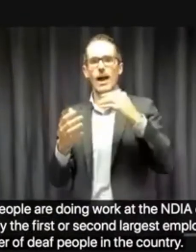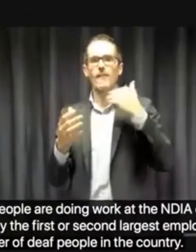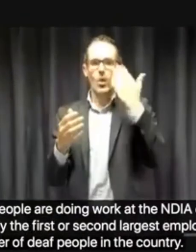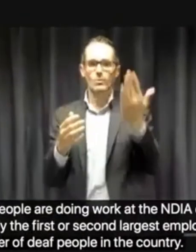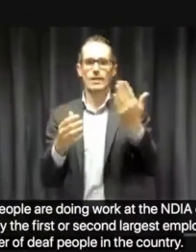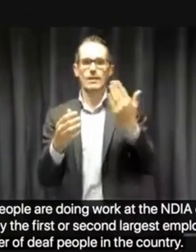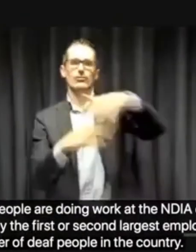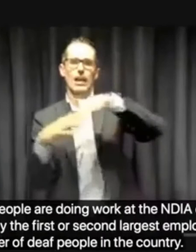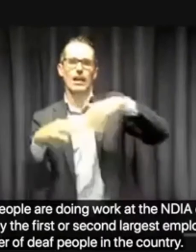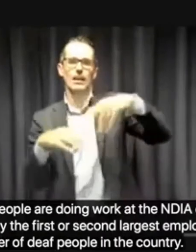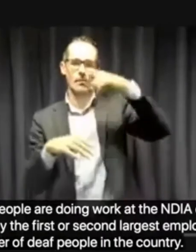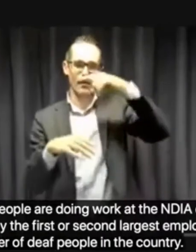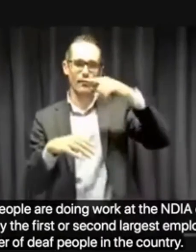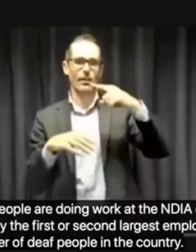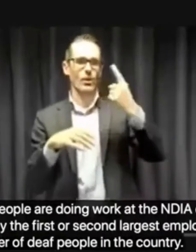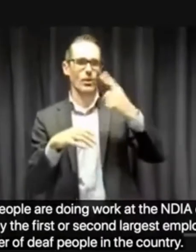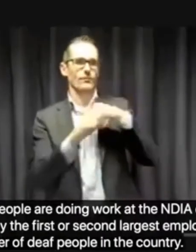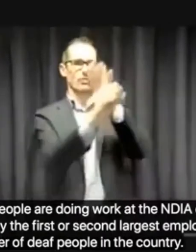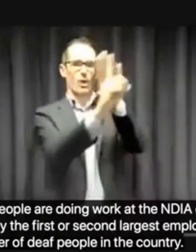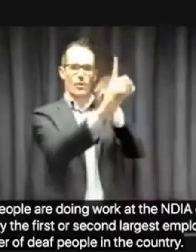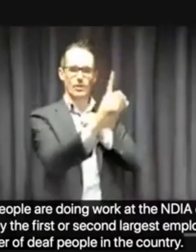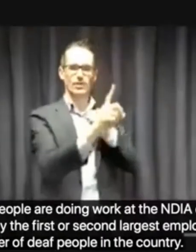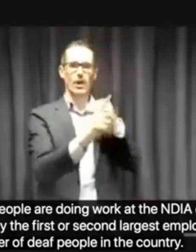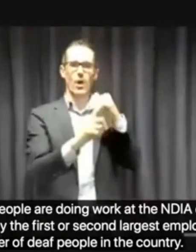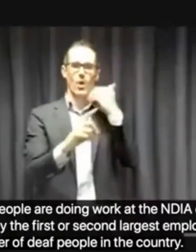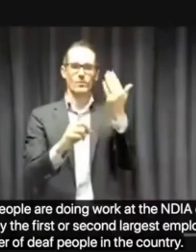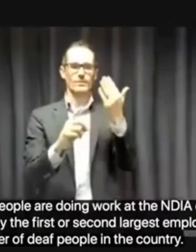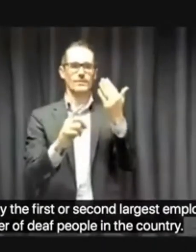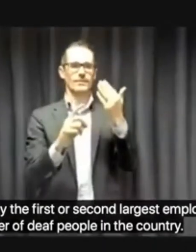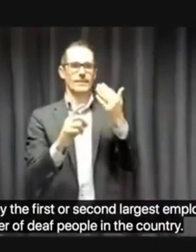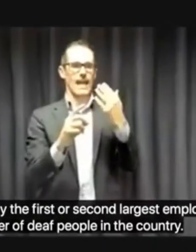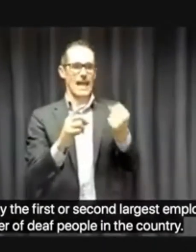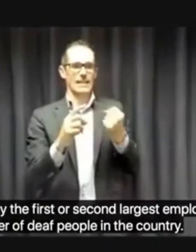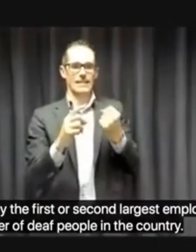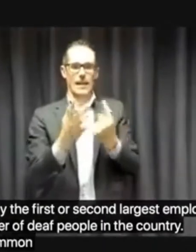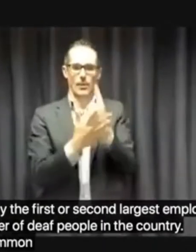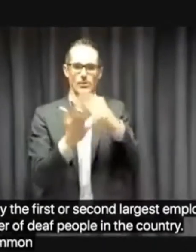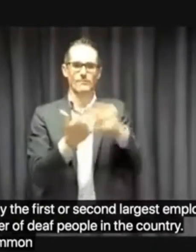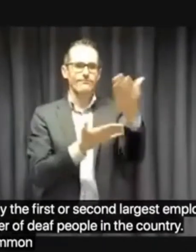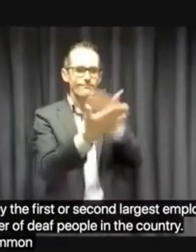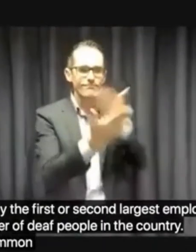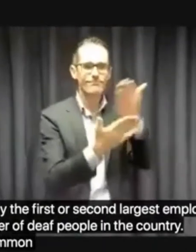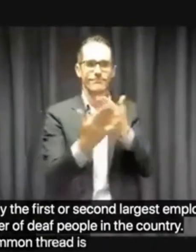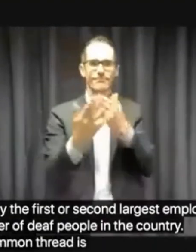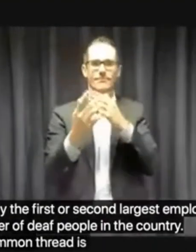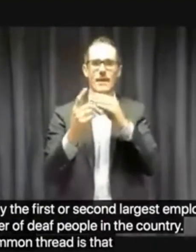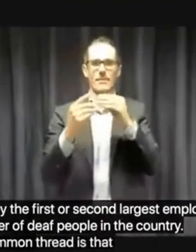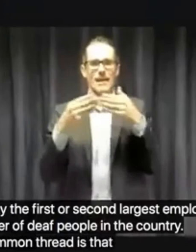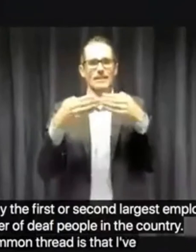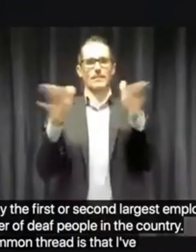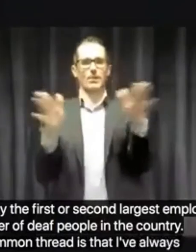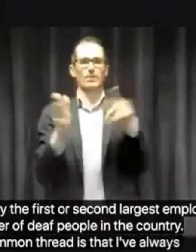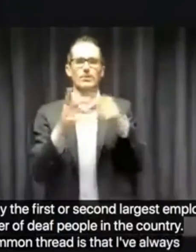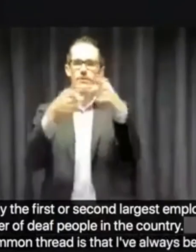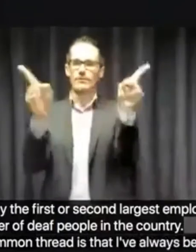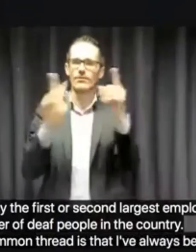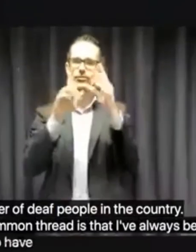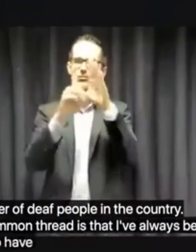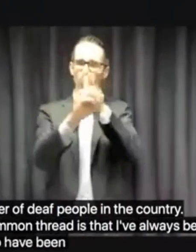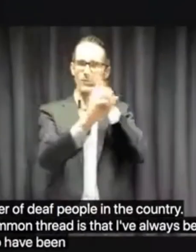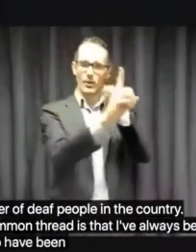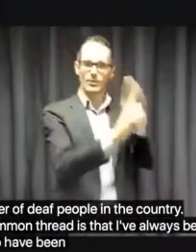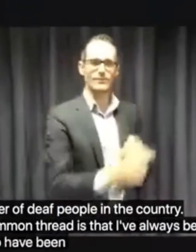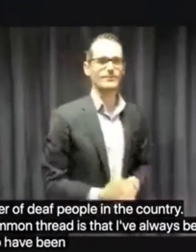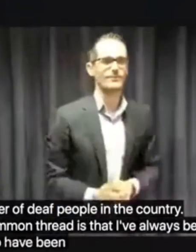So the common thread is that I've always been around people who have been role models, coaches, and had the opportunity to be able to